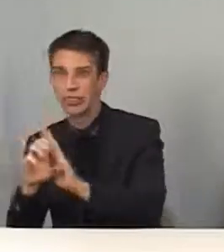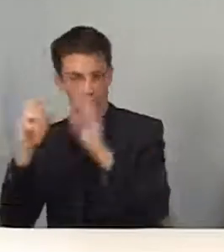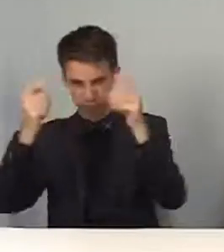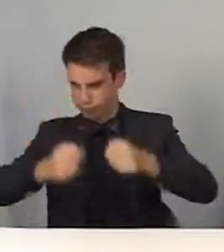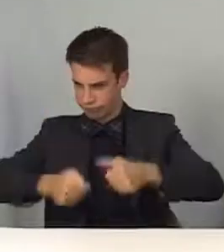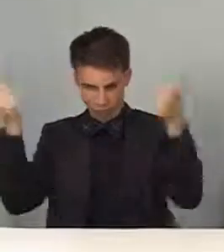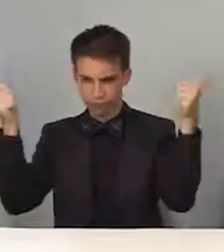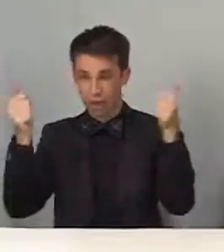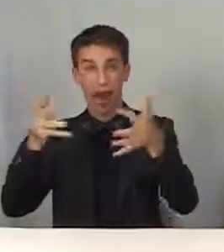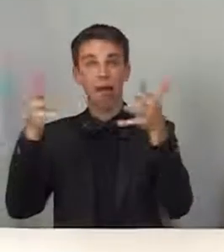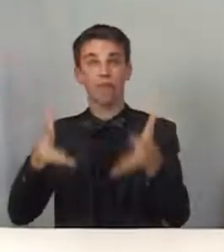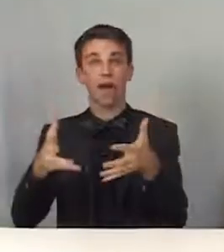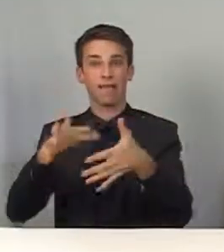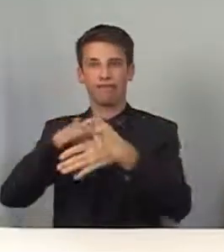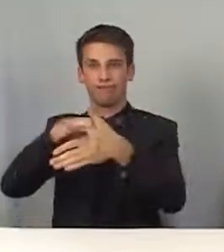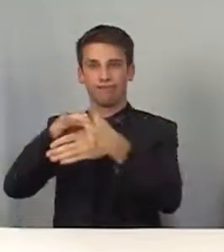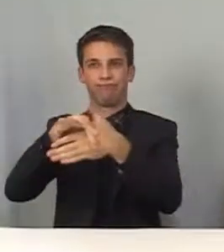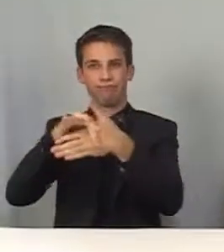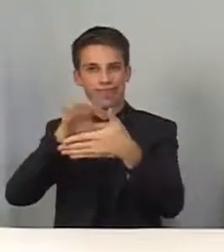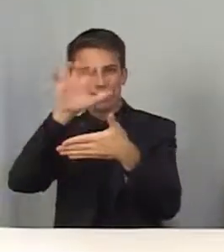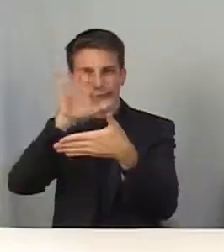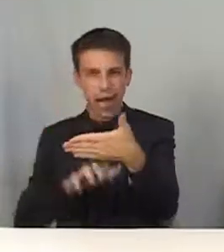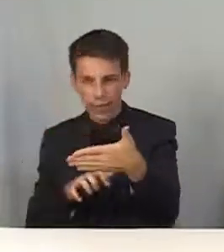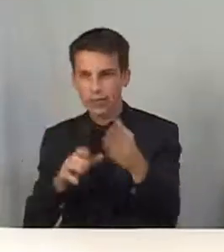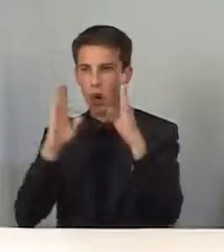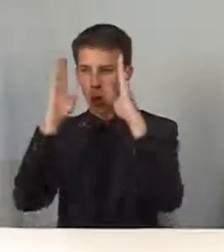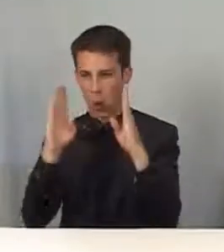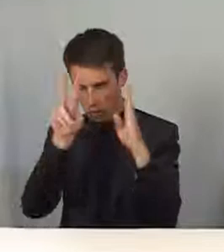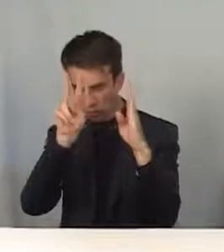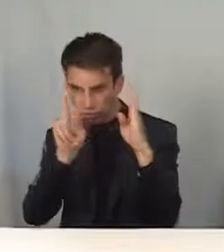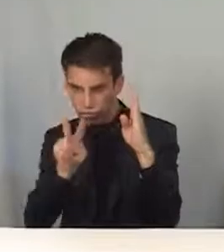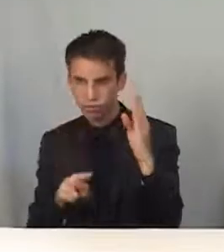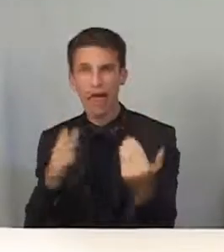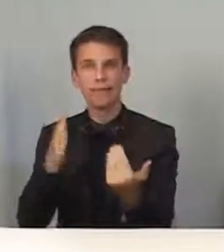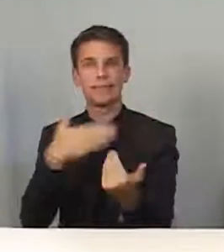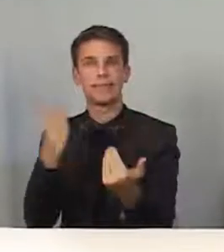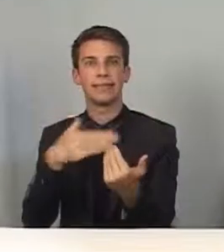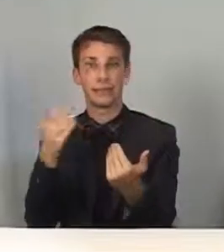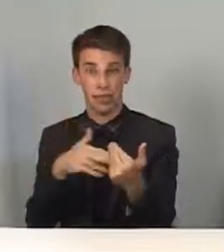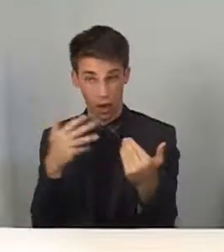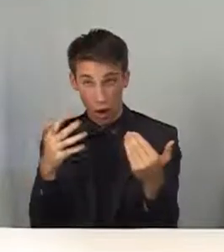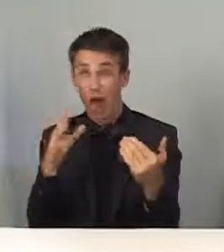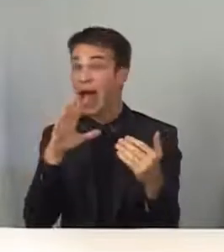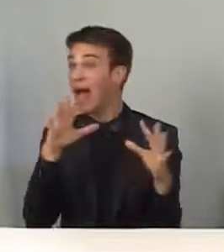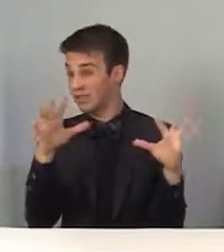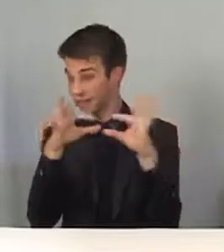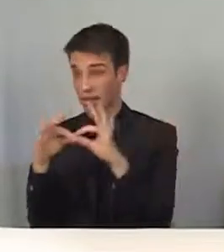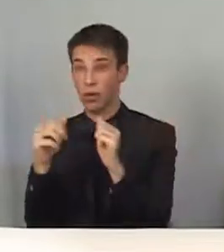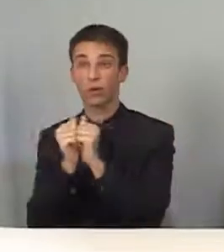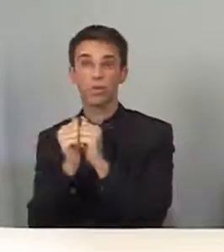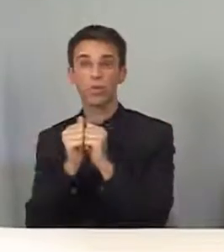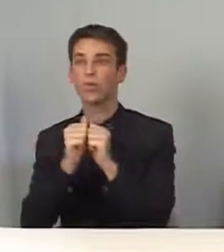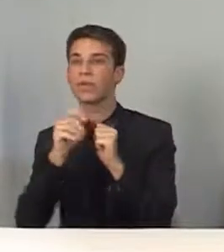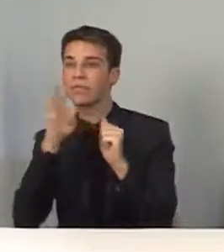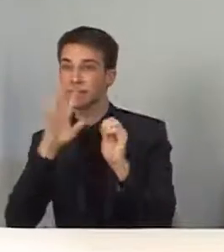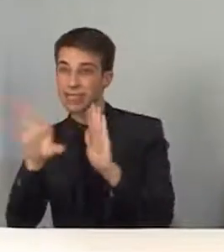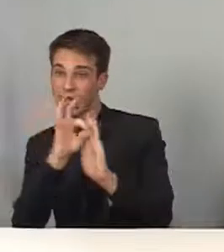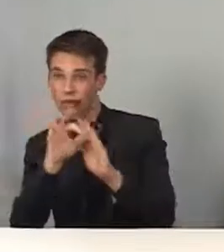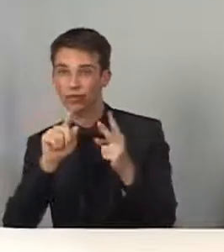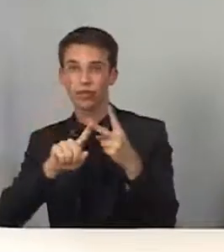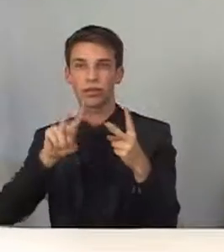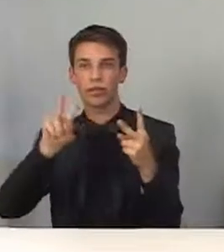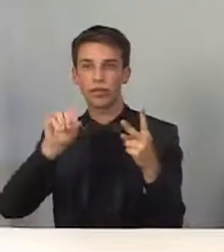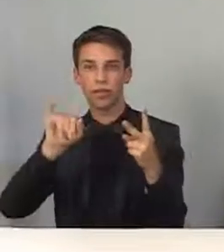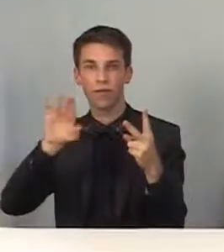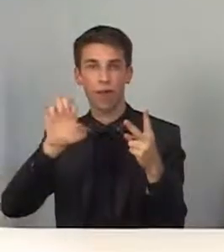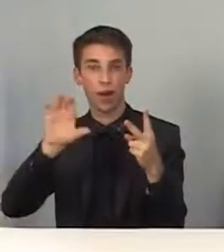to just focus on the content you want. And Safari Reader works with speech selection and voiceover to